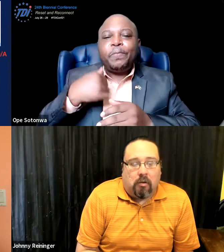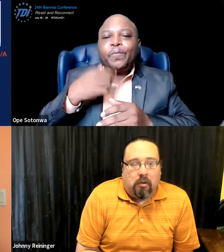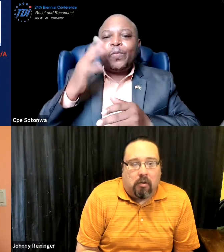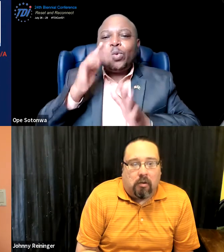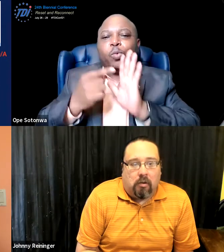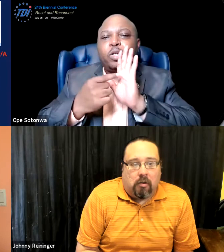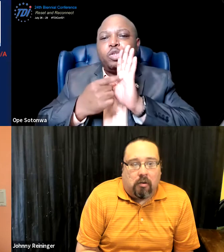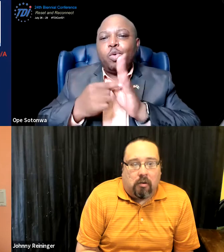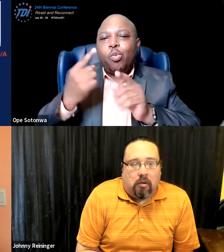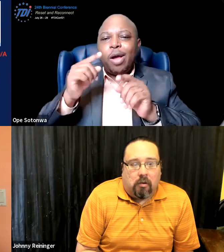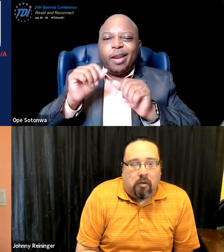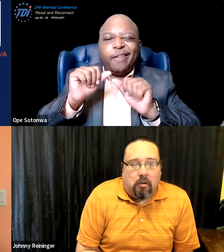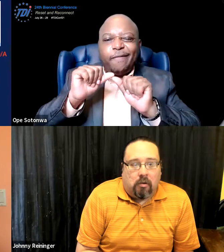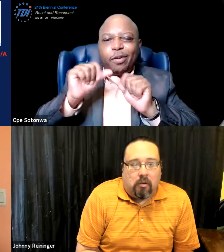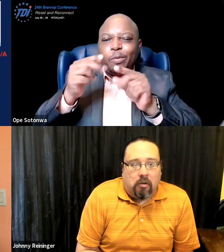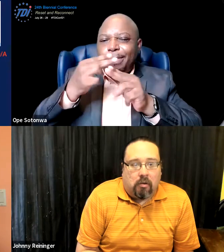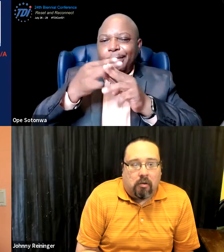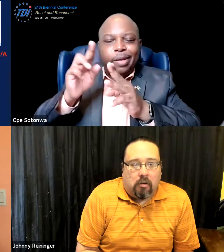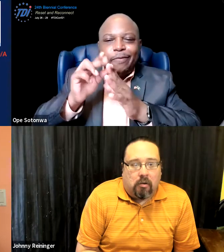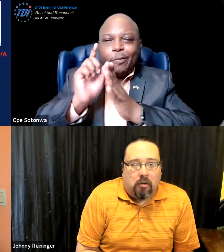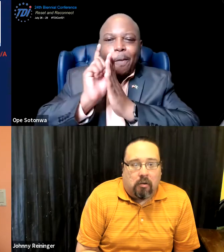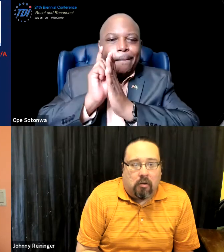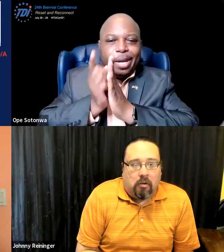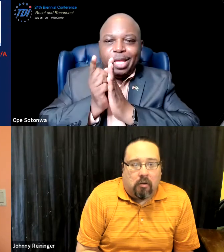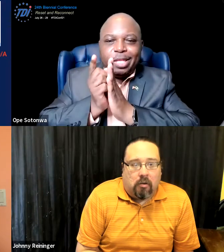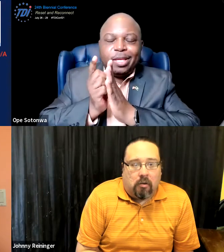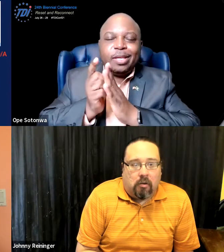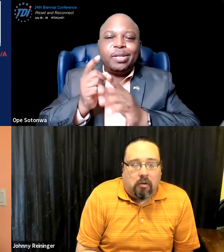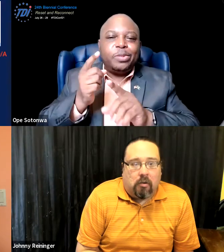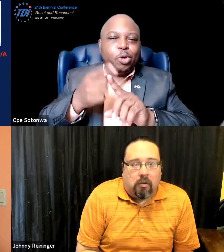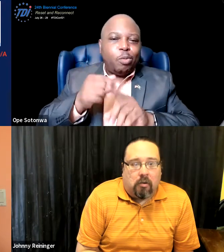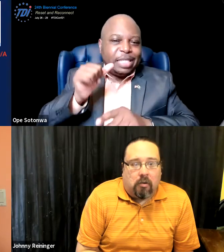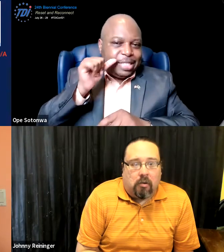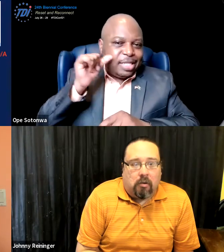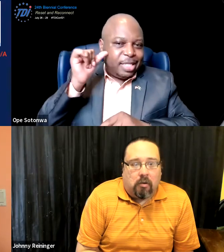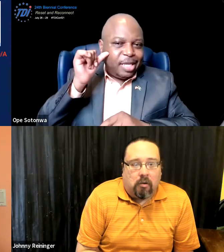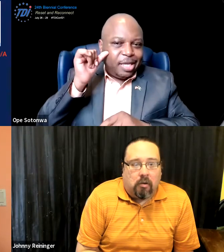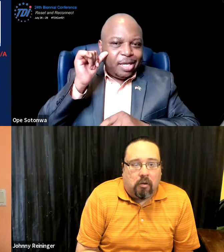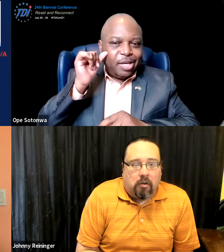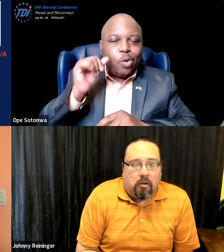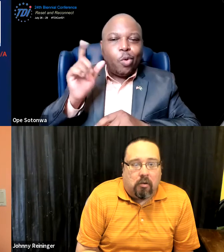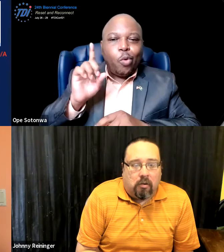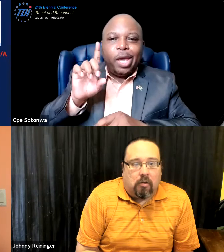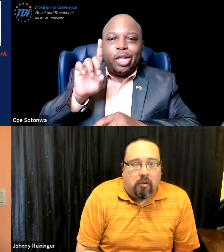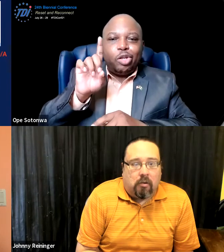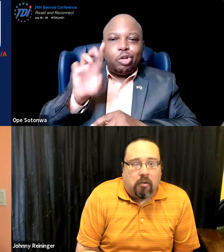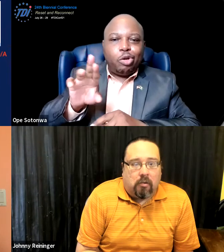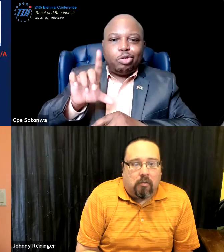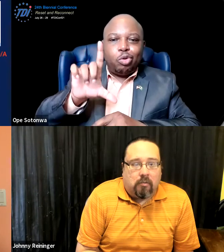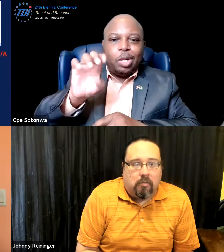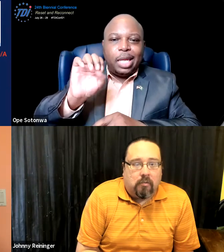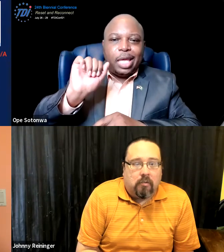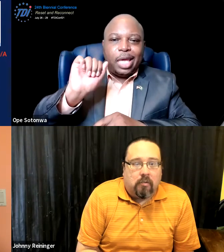about economic justice, and I'll be showing you a brief minute-long film from yesterday